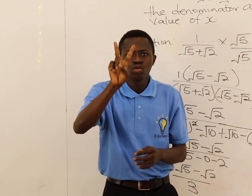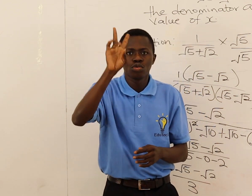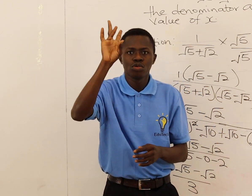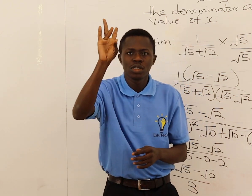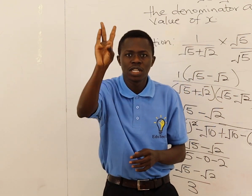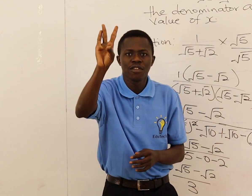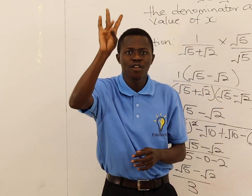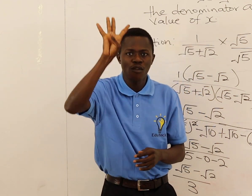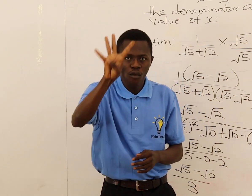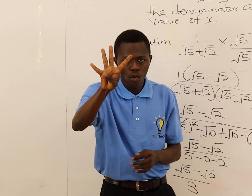0.274.